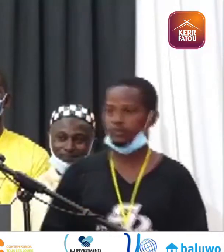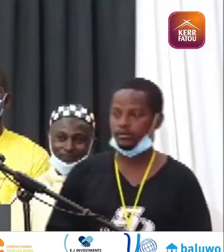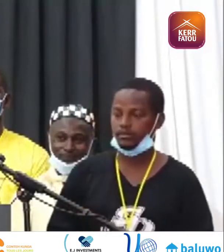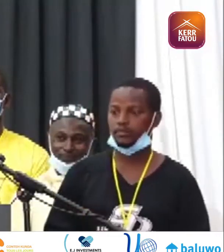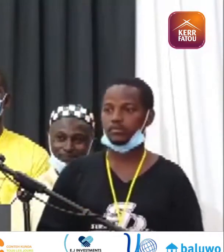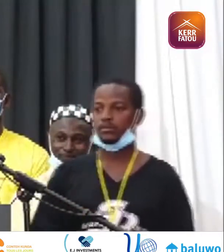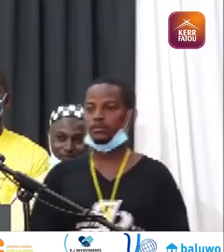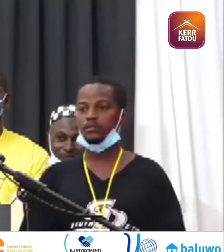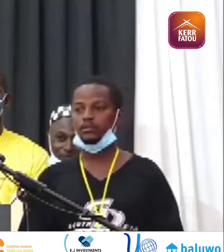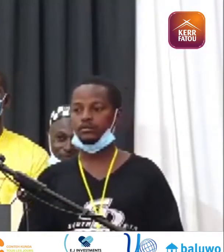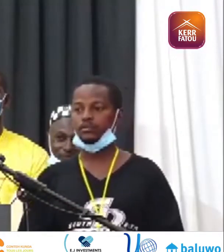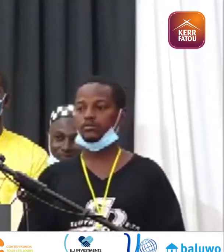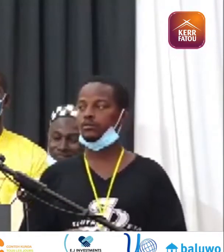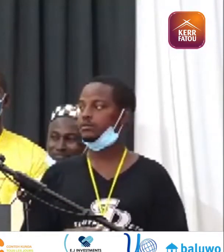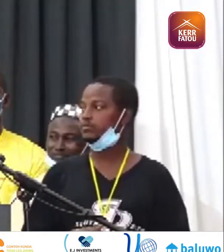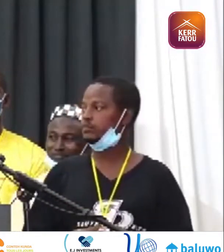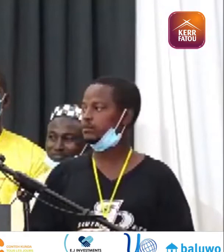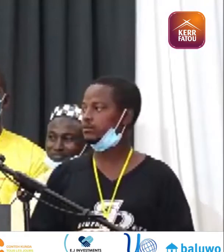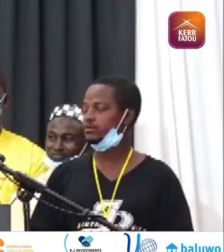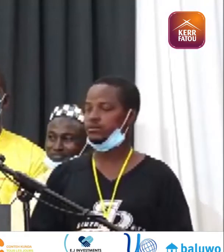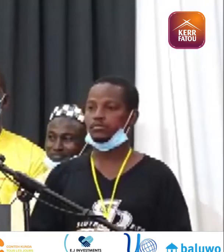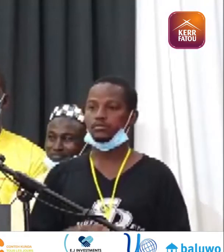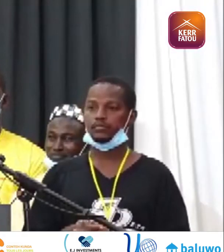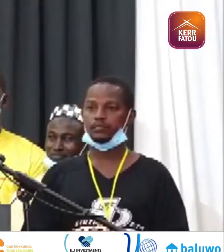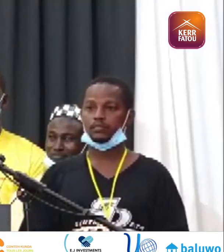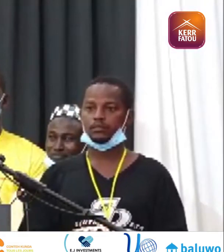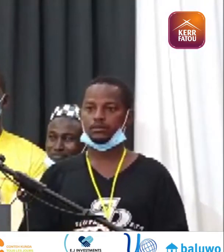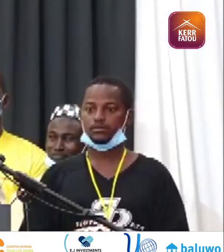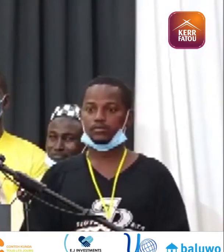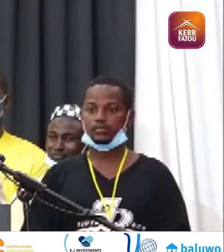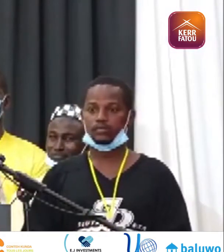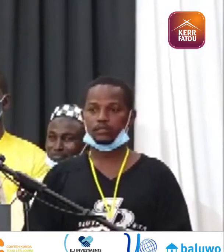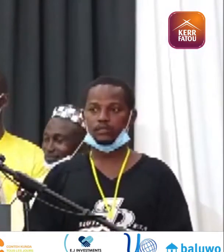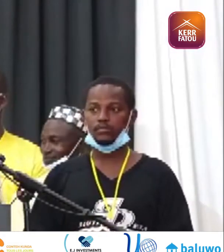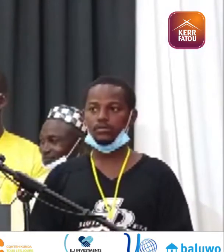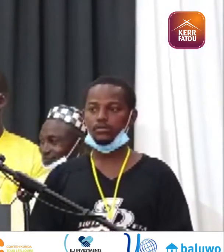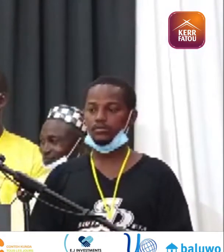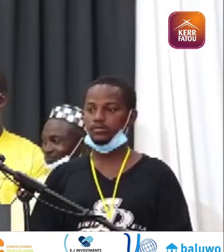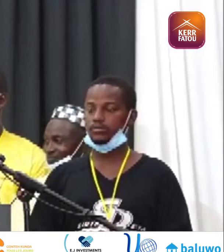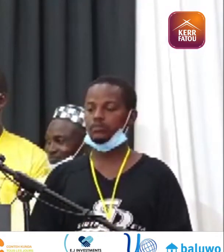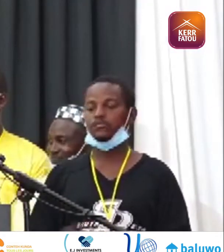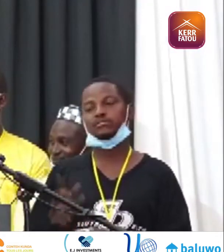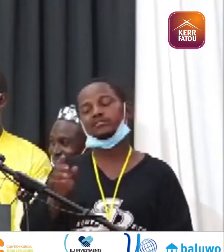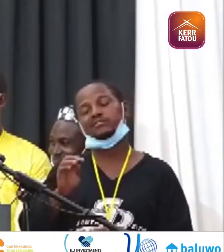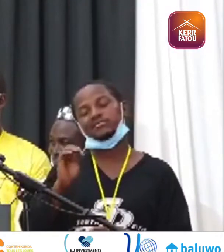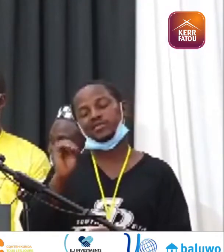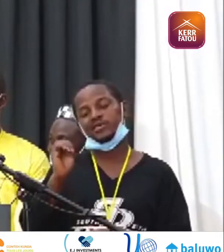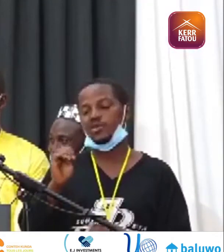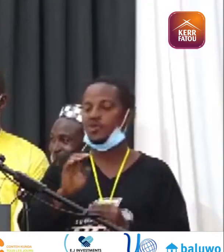well, I think the figure is so small, but we contribute too much.